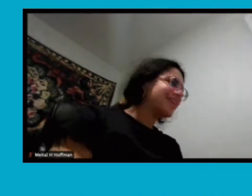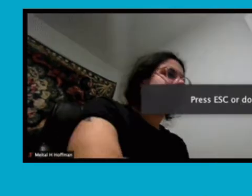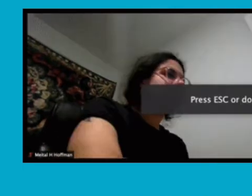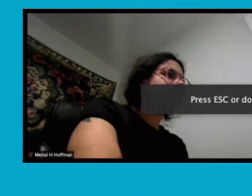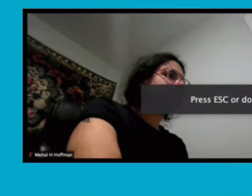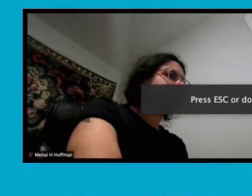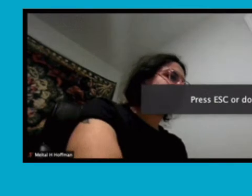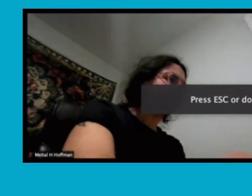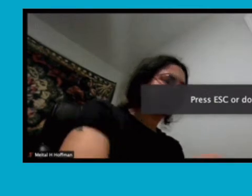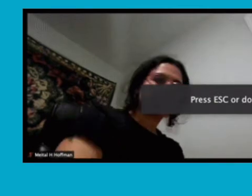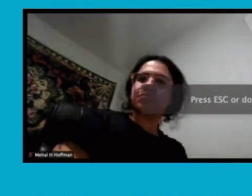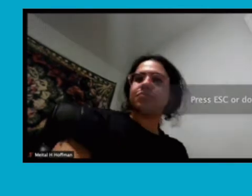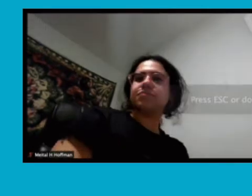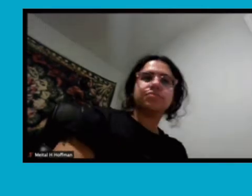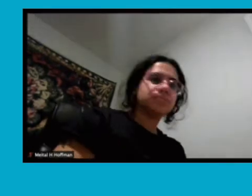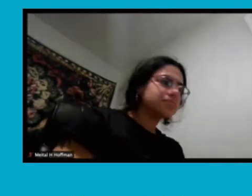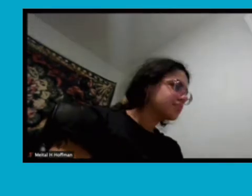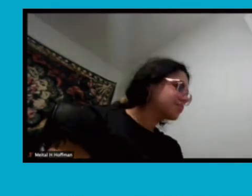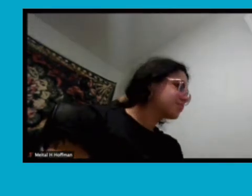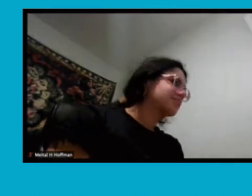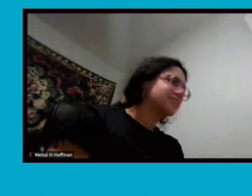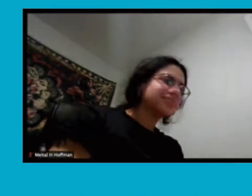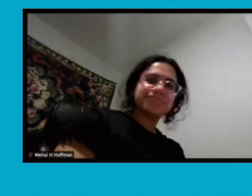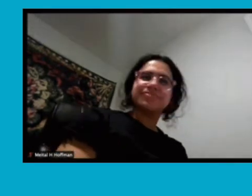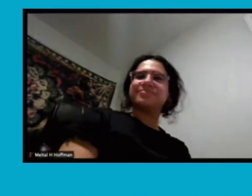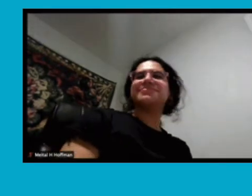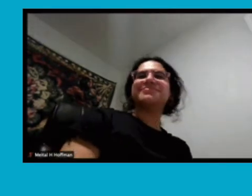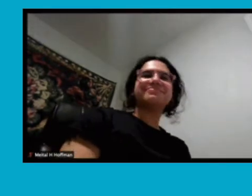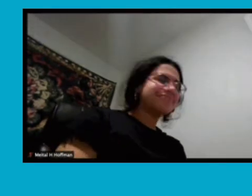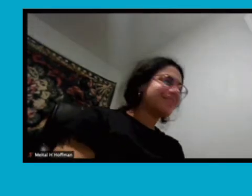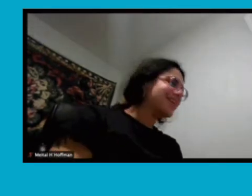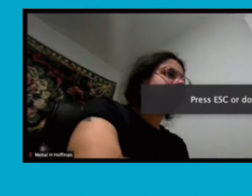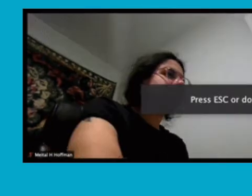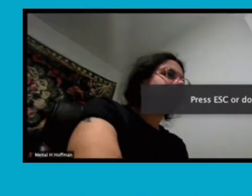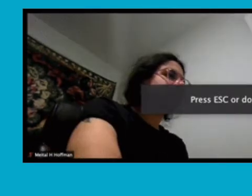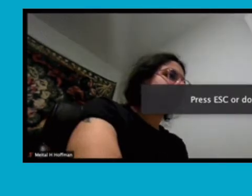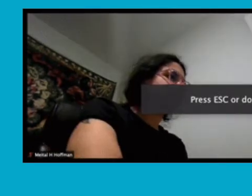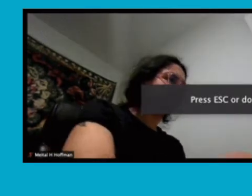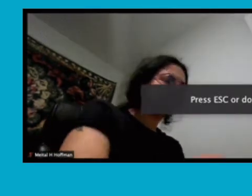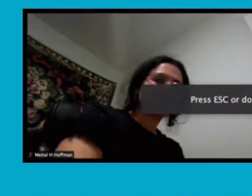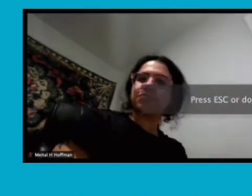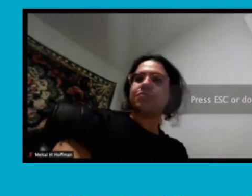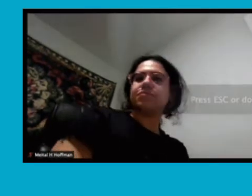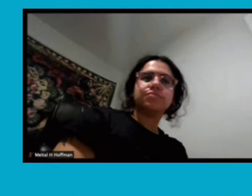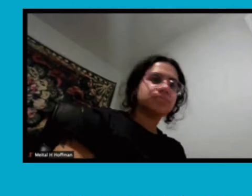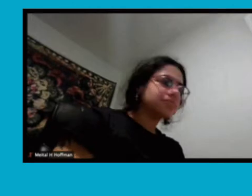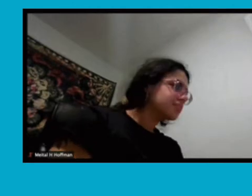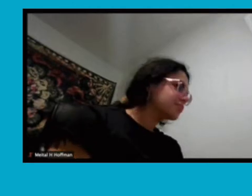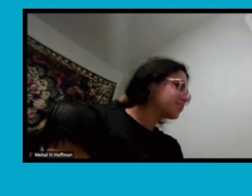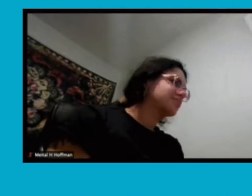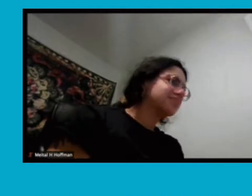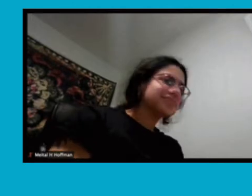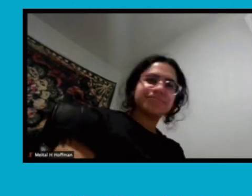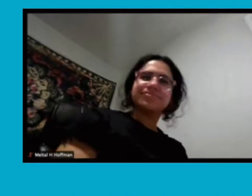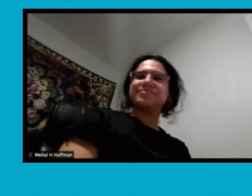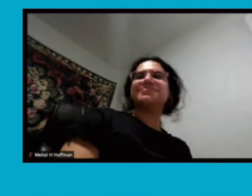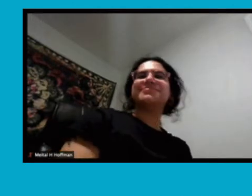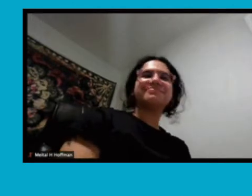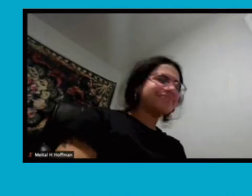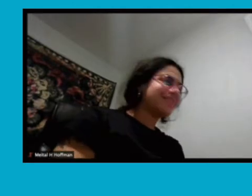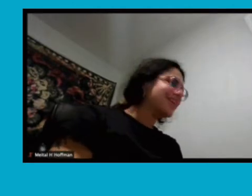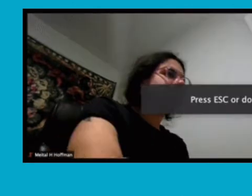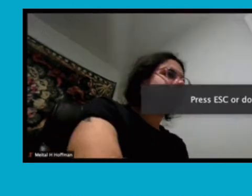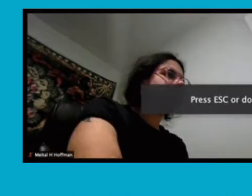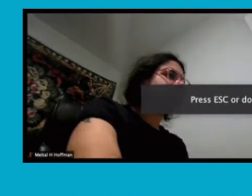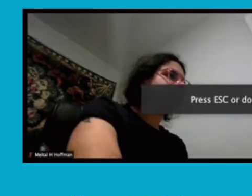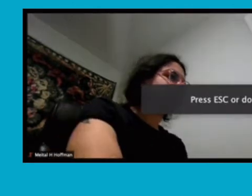the project and has seen me use the system, but has never tried it out herself. She doesn't know ASL, but we quickly ran through the ASL